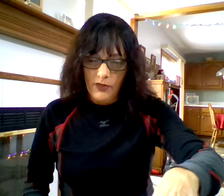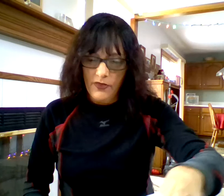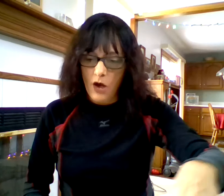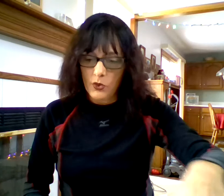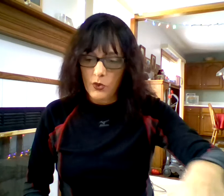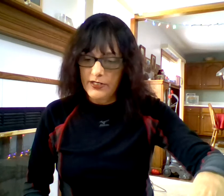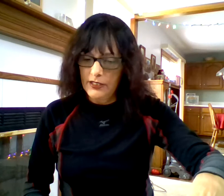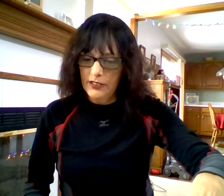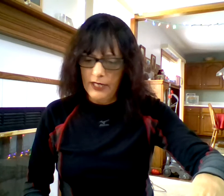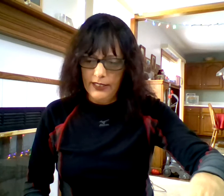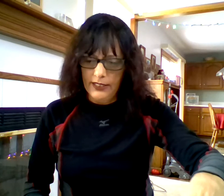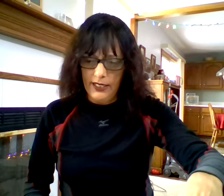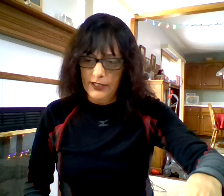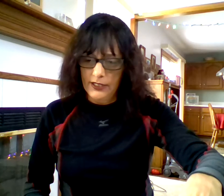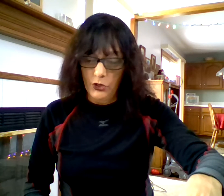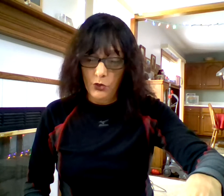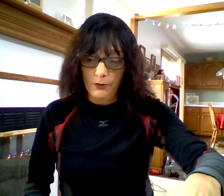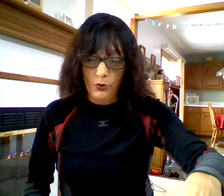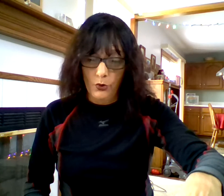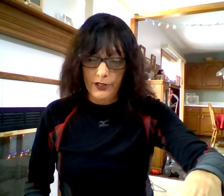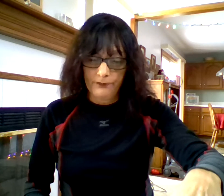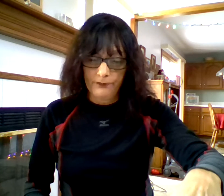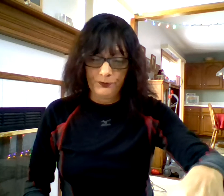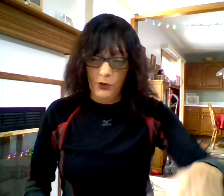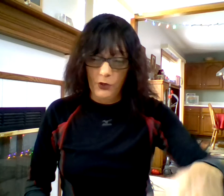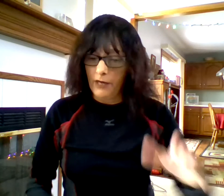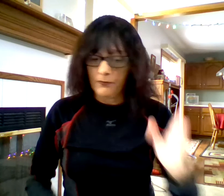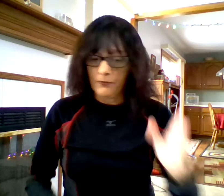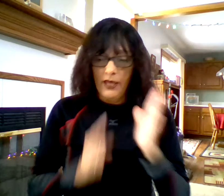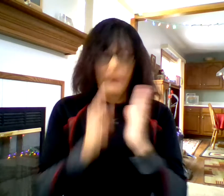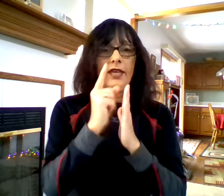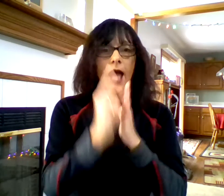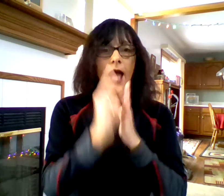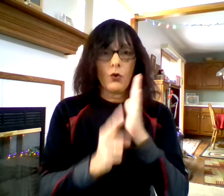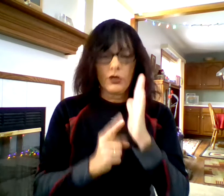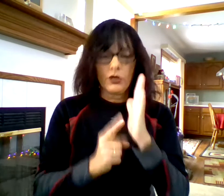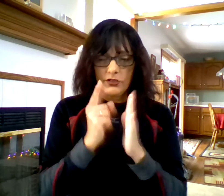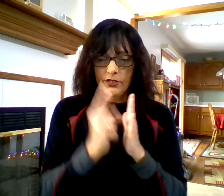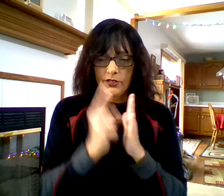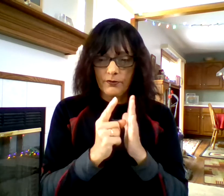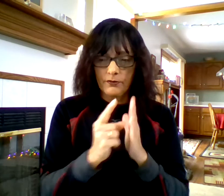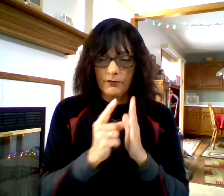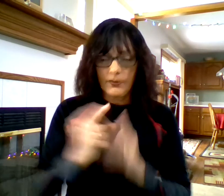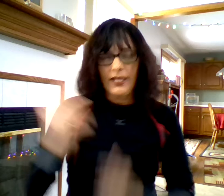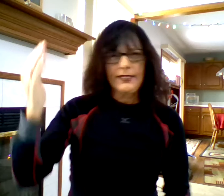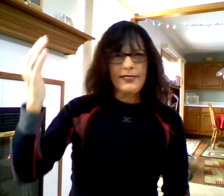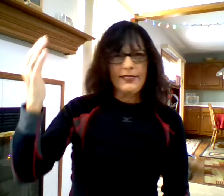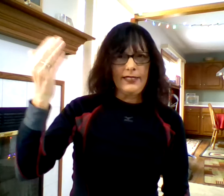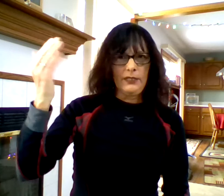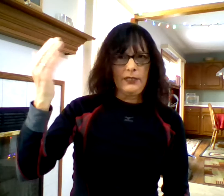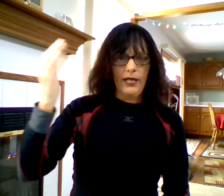The hours seem like days when you are bored. Okay, the hours seem